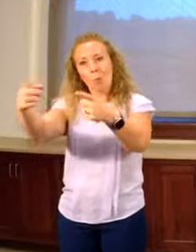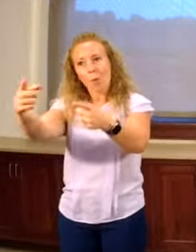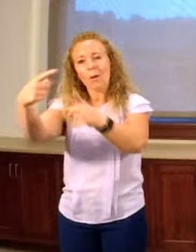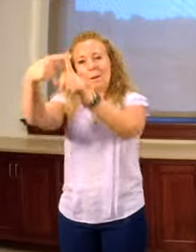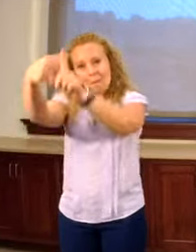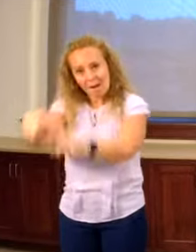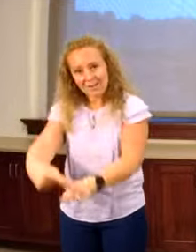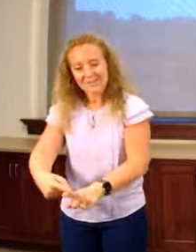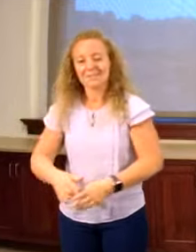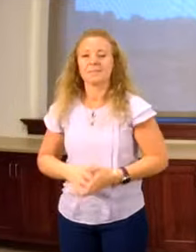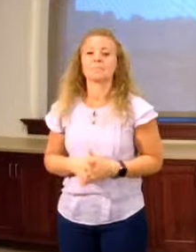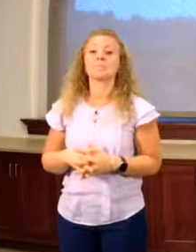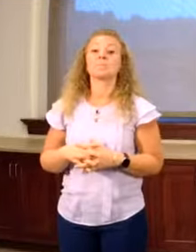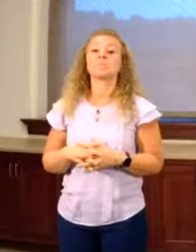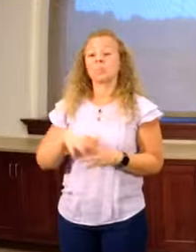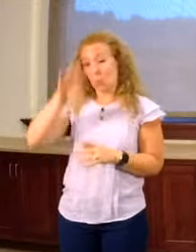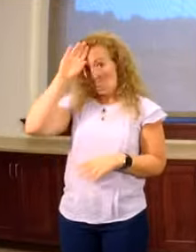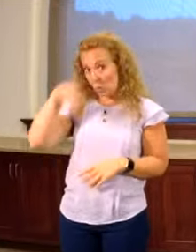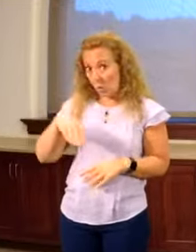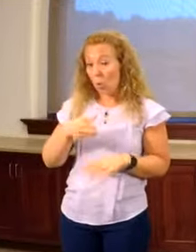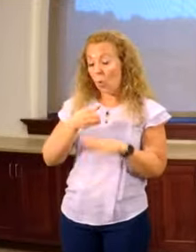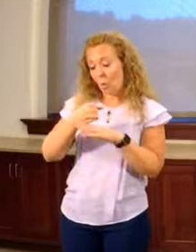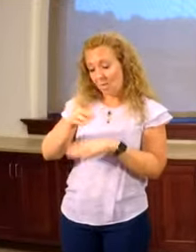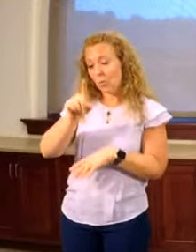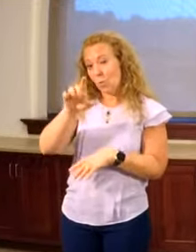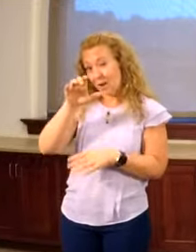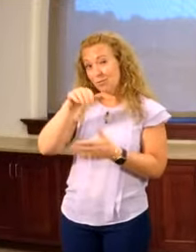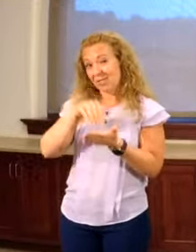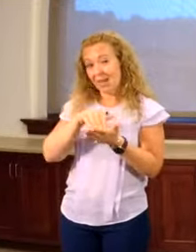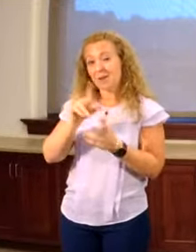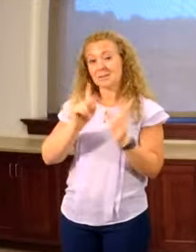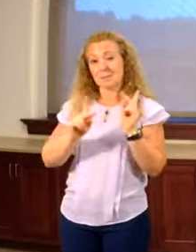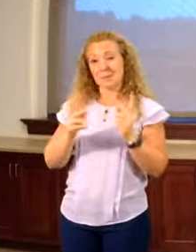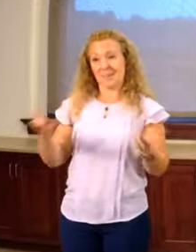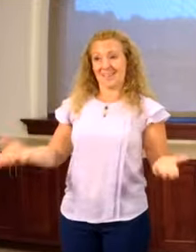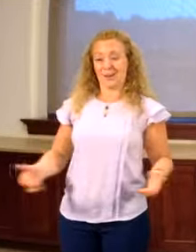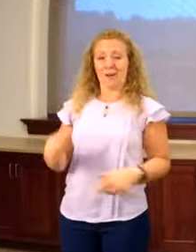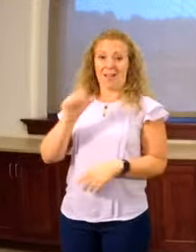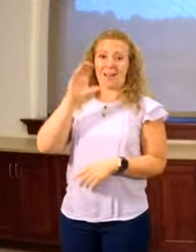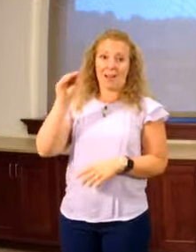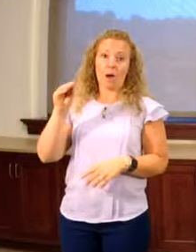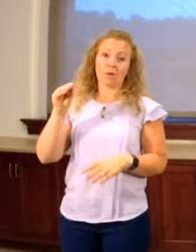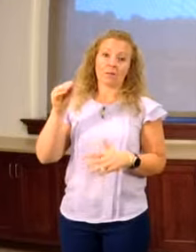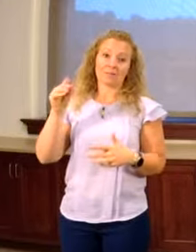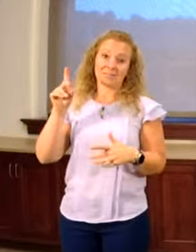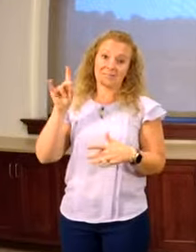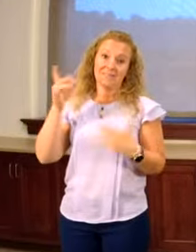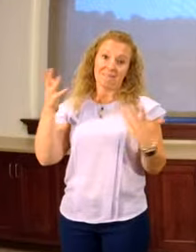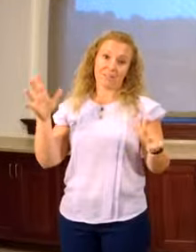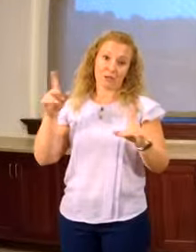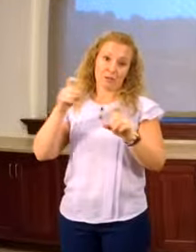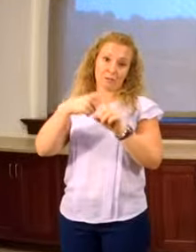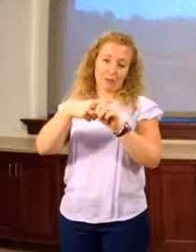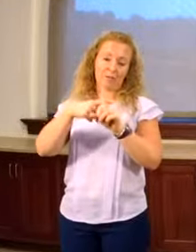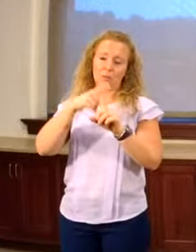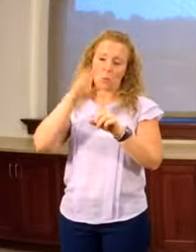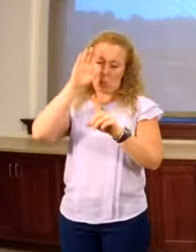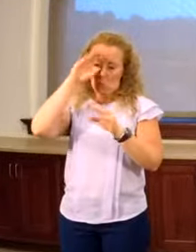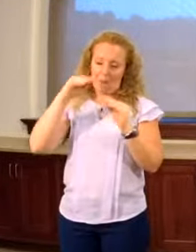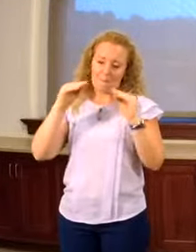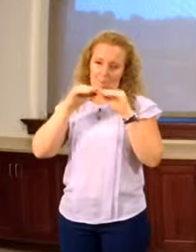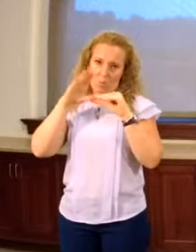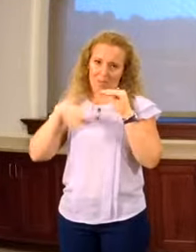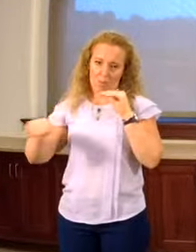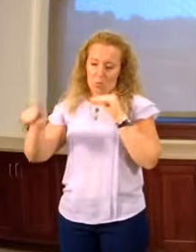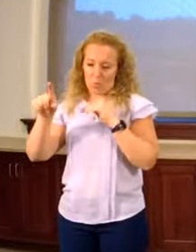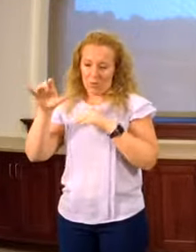direction. Although we do know that over 100,000 people of our county have been infected, and we know it's more than that. Those are the ones